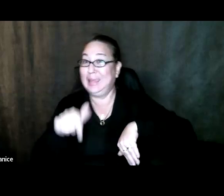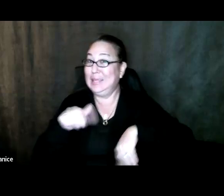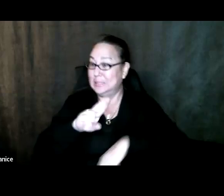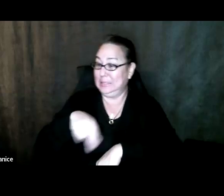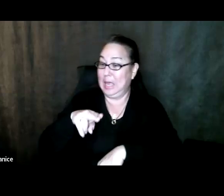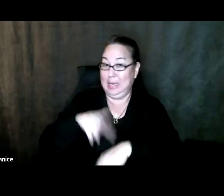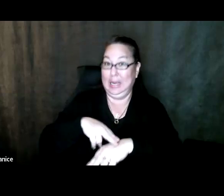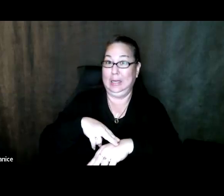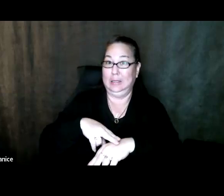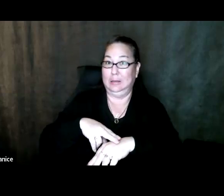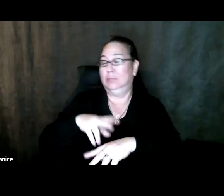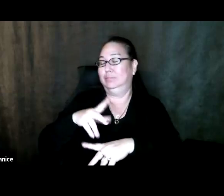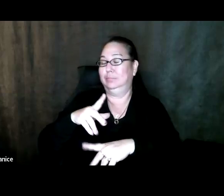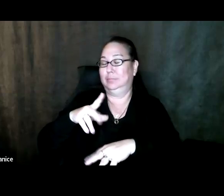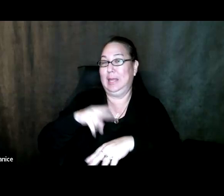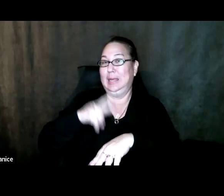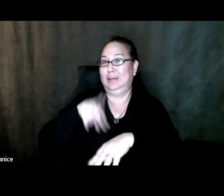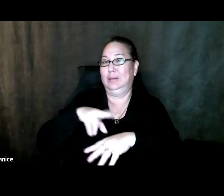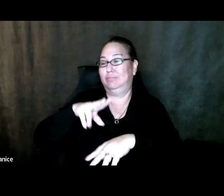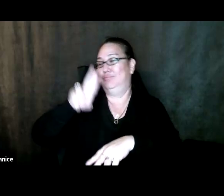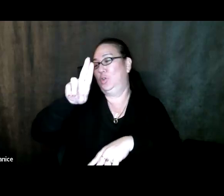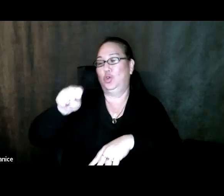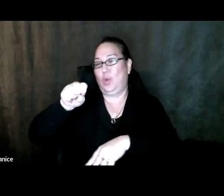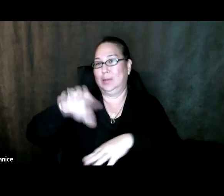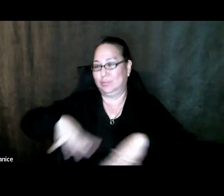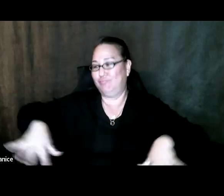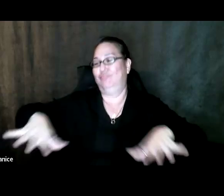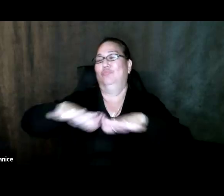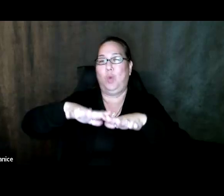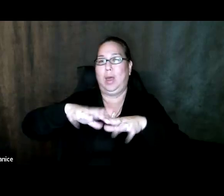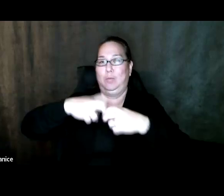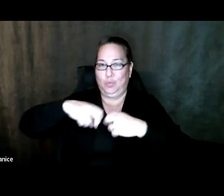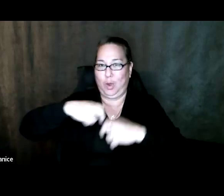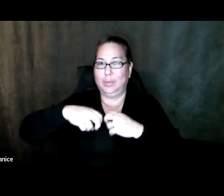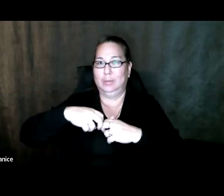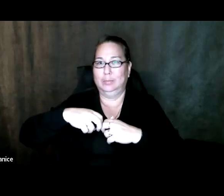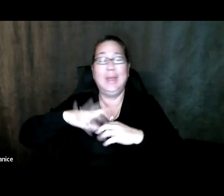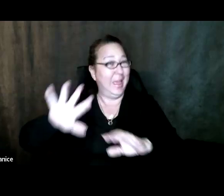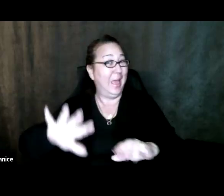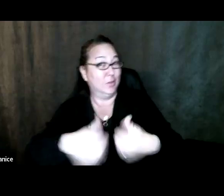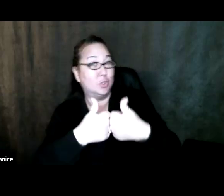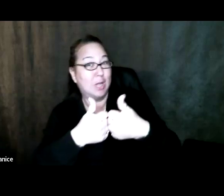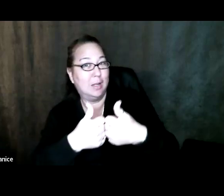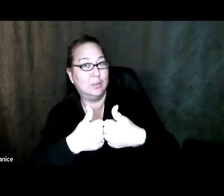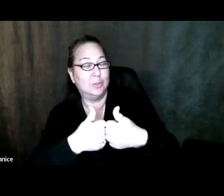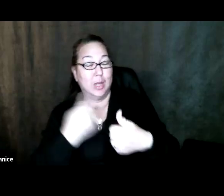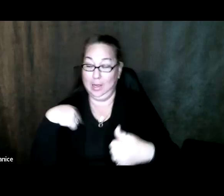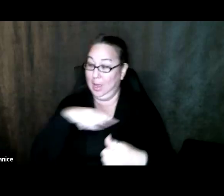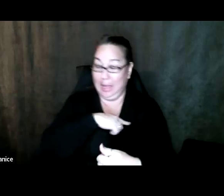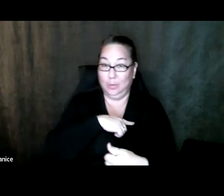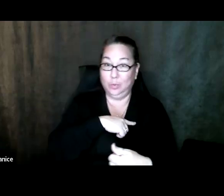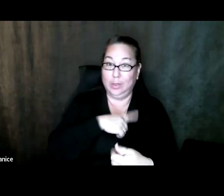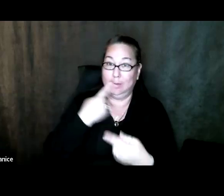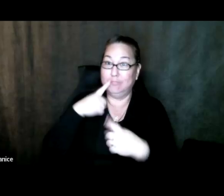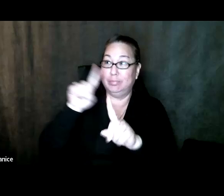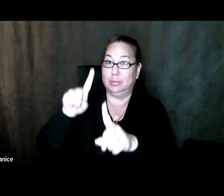and it's challenging, but we're making progress. And there are always things we're not trying